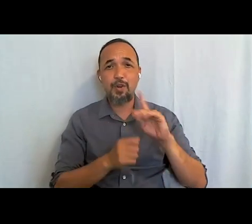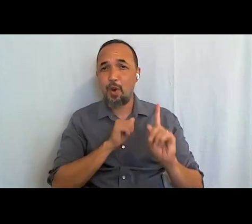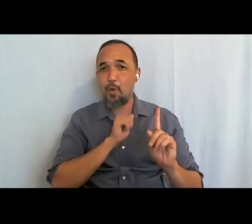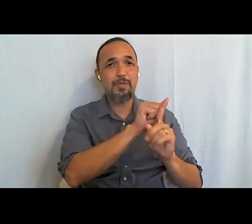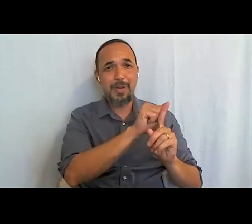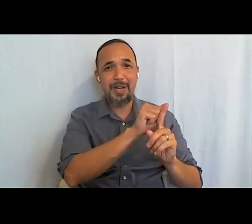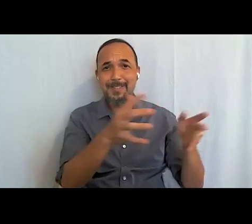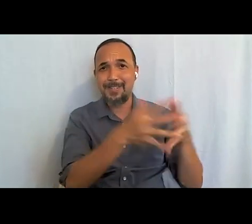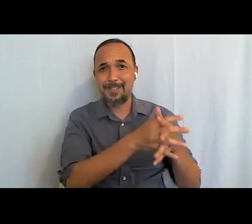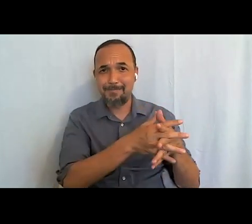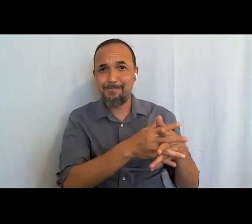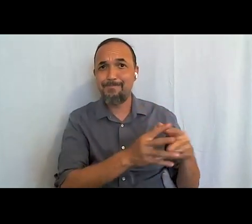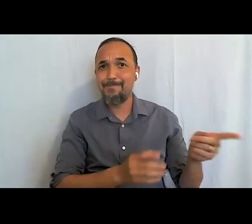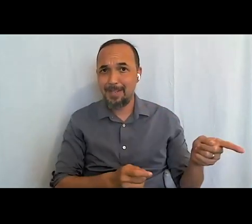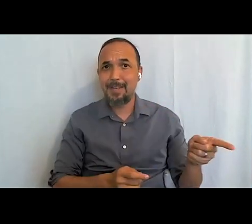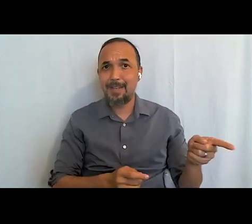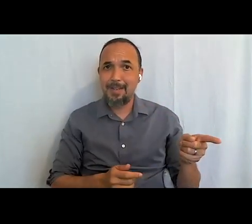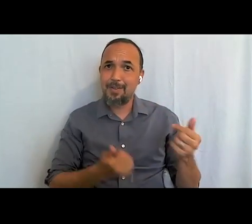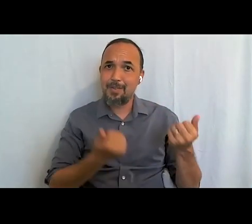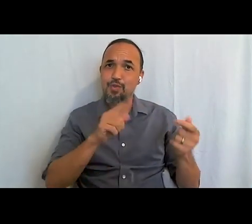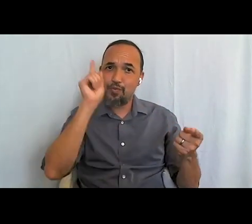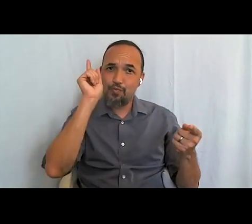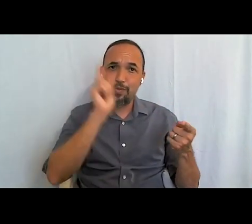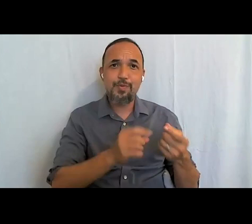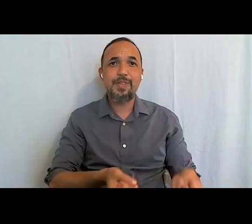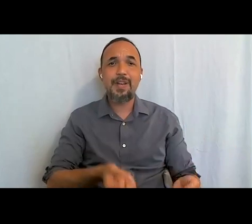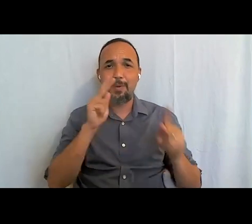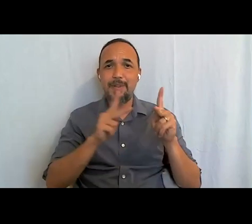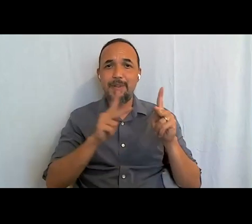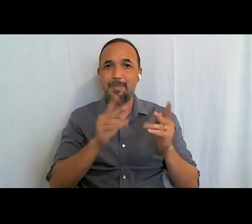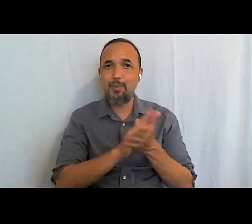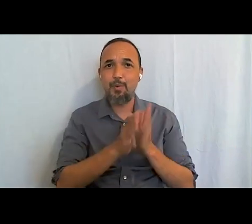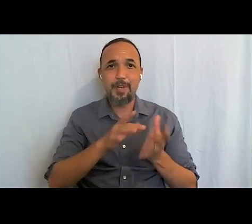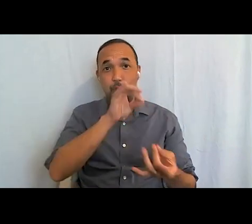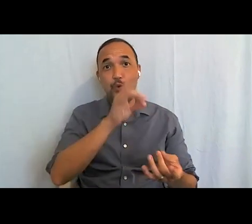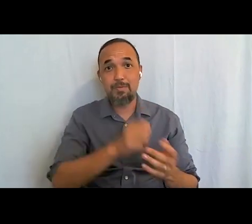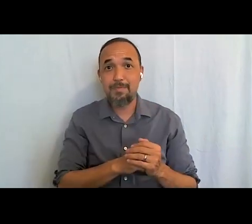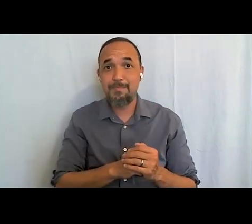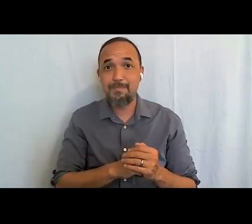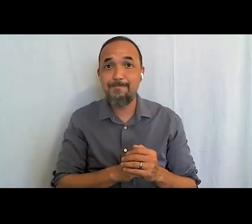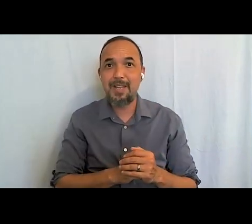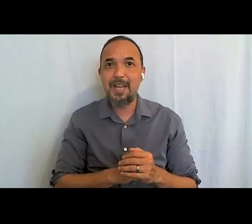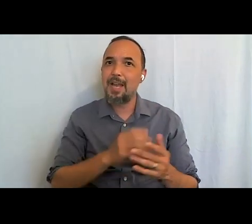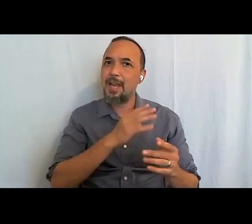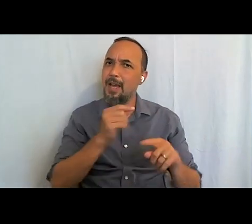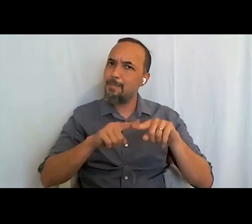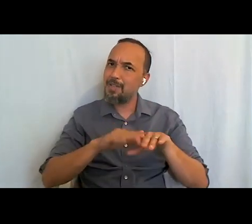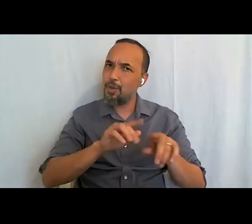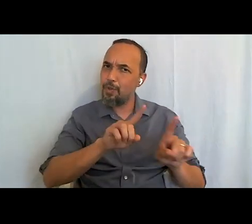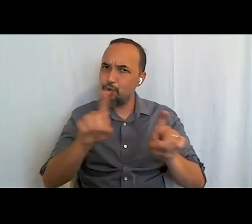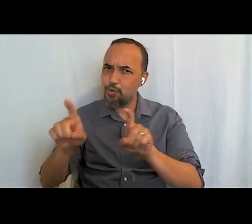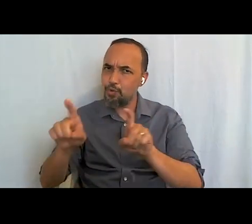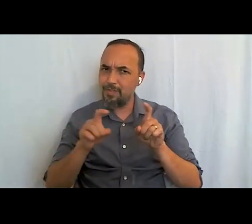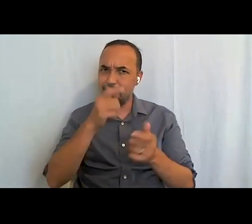trying to reduce the number of ghosts each year. And based on the surveys, it's really interesting. The number of ghosts reduces each